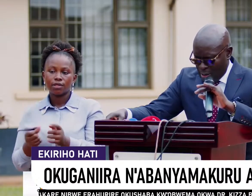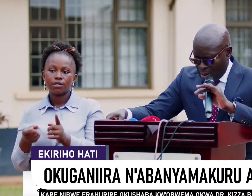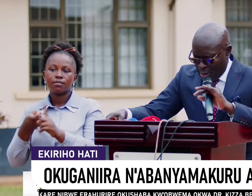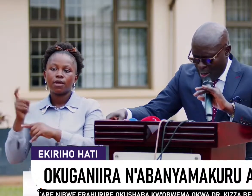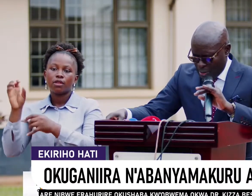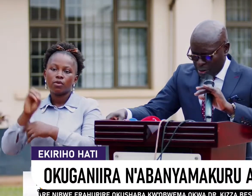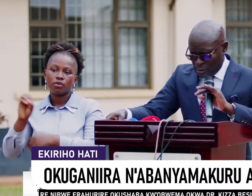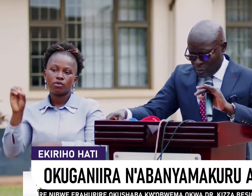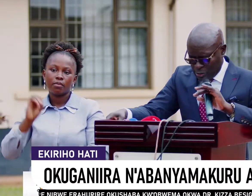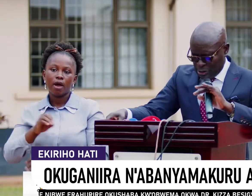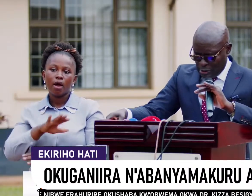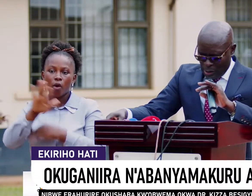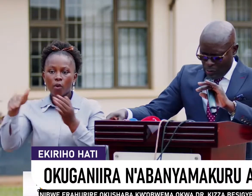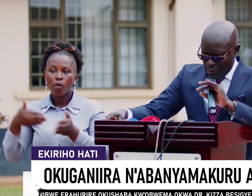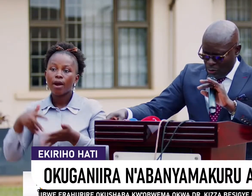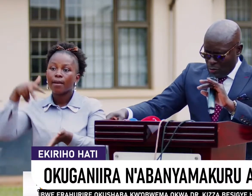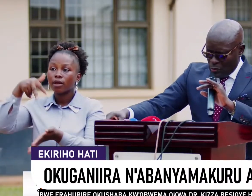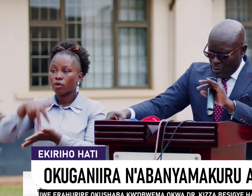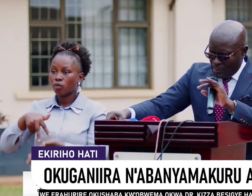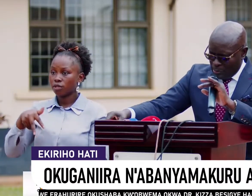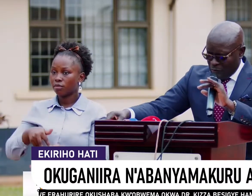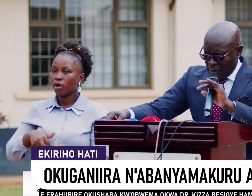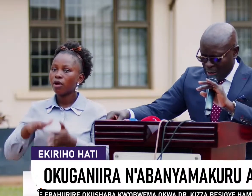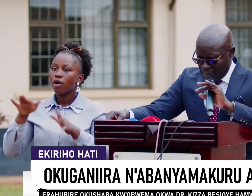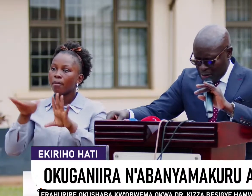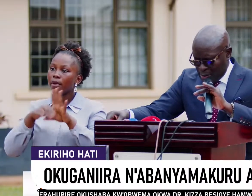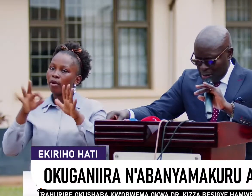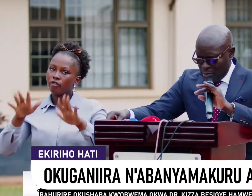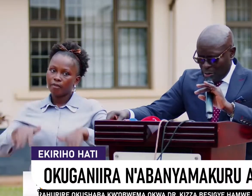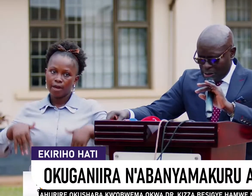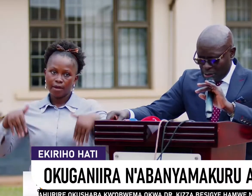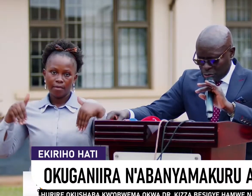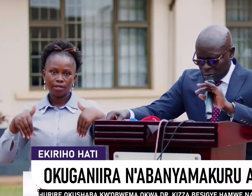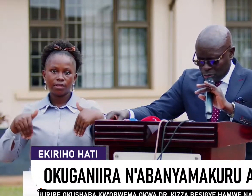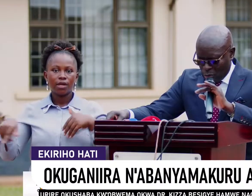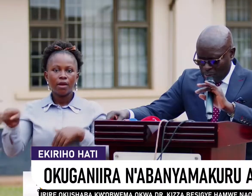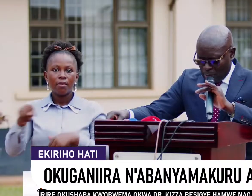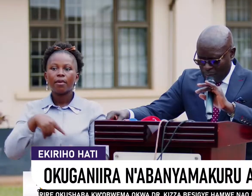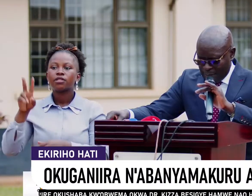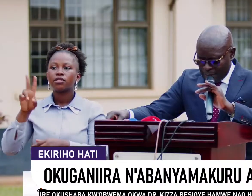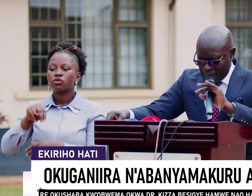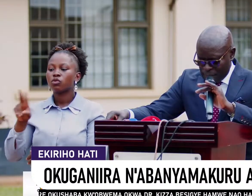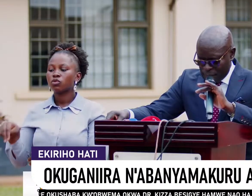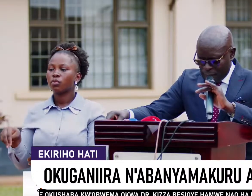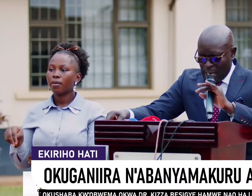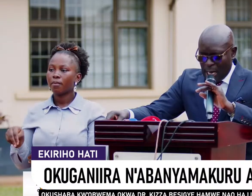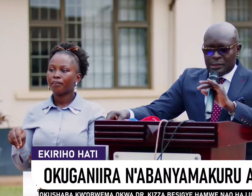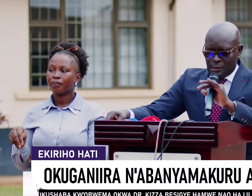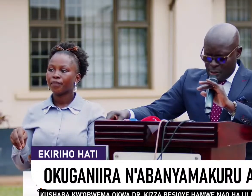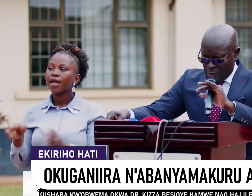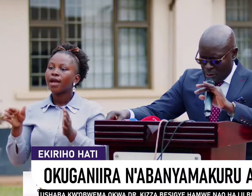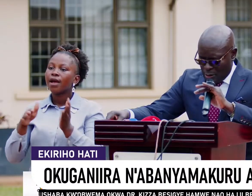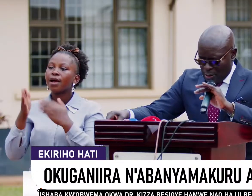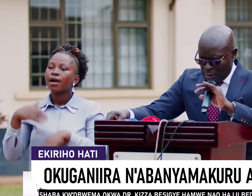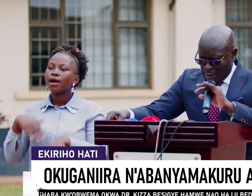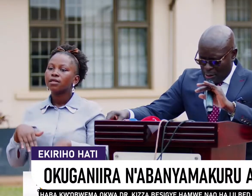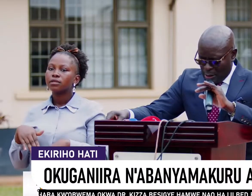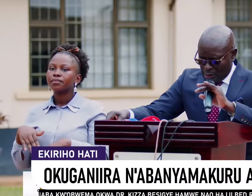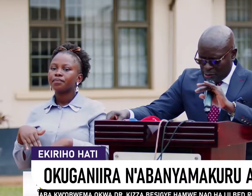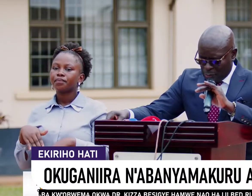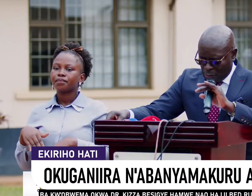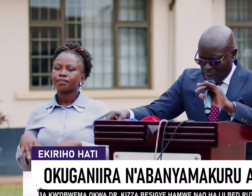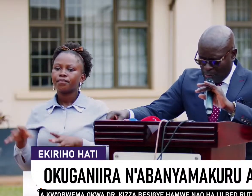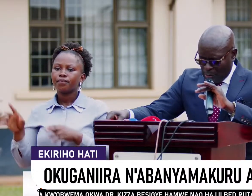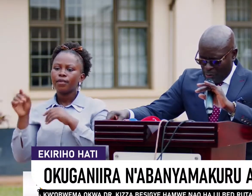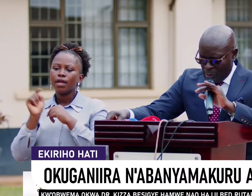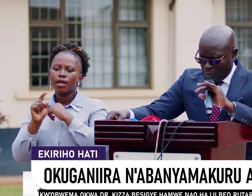bonna abagenda kwesimbawo ku bwa member of parliament bwe bajja kusunsulwamu. Ati